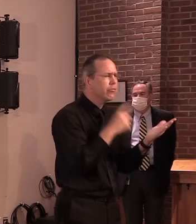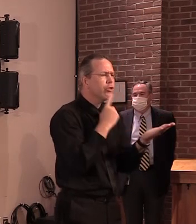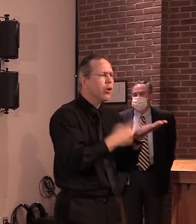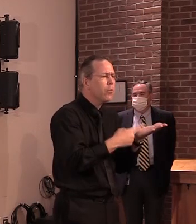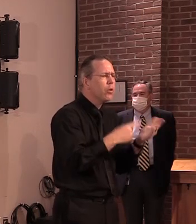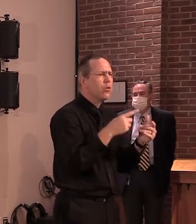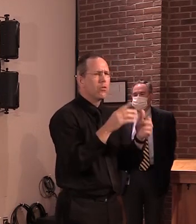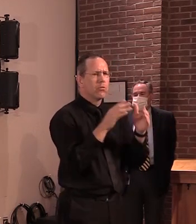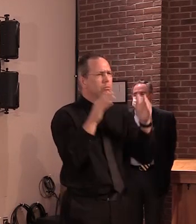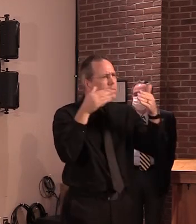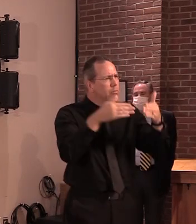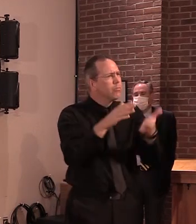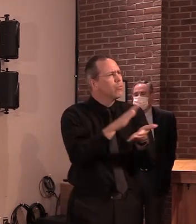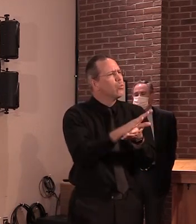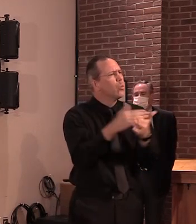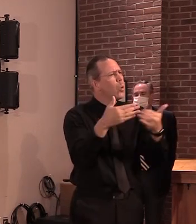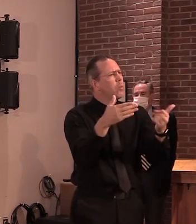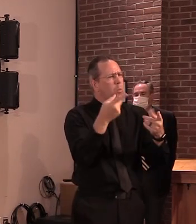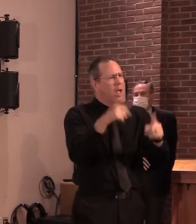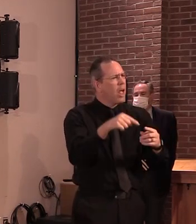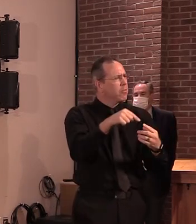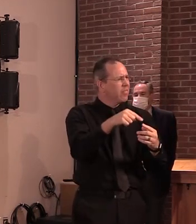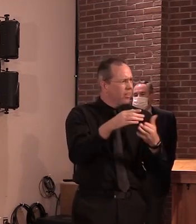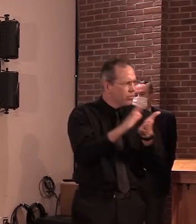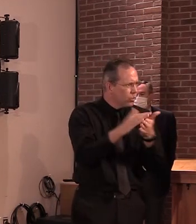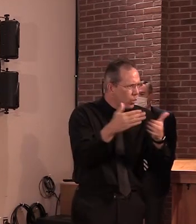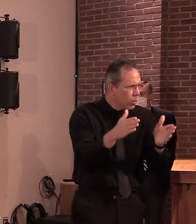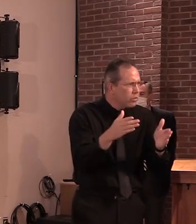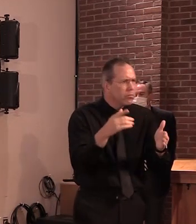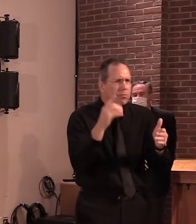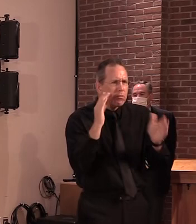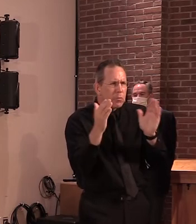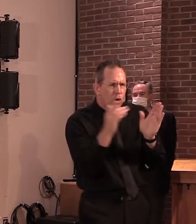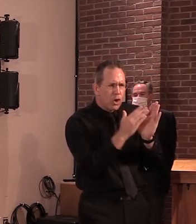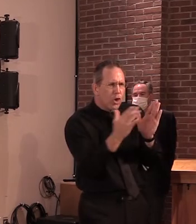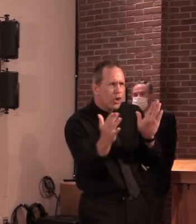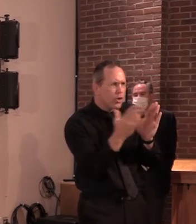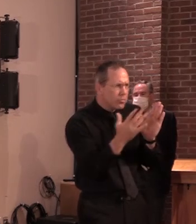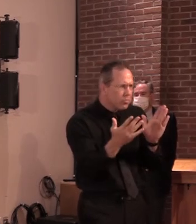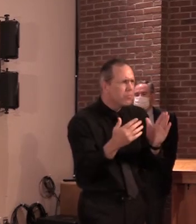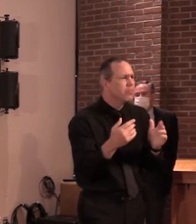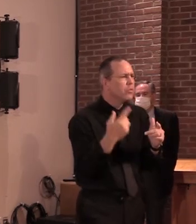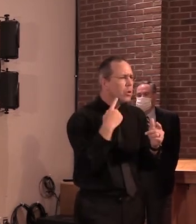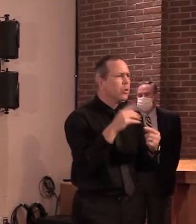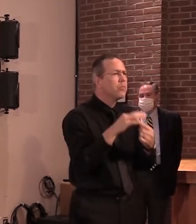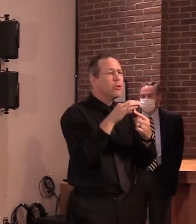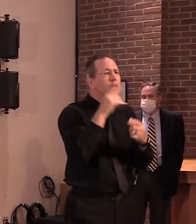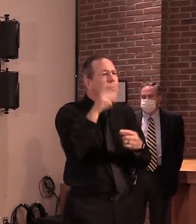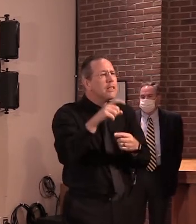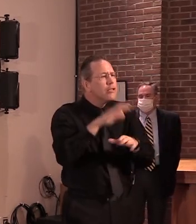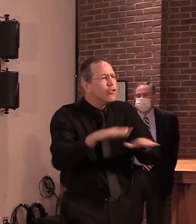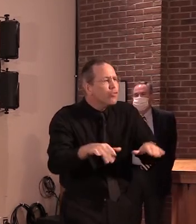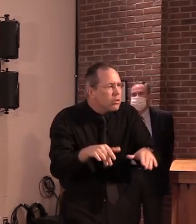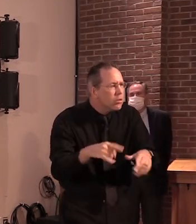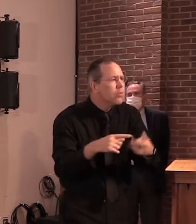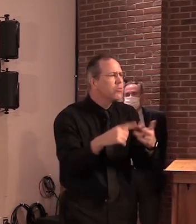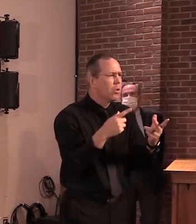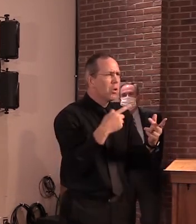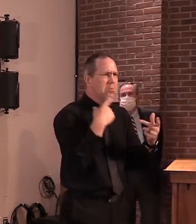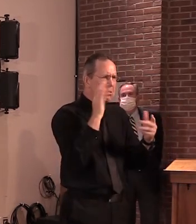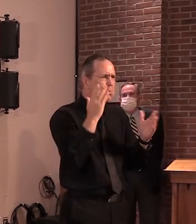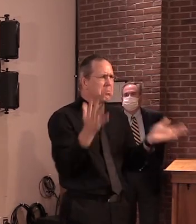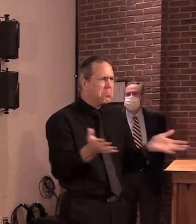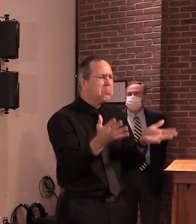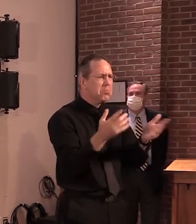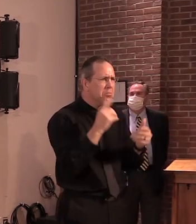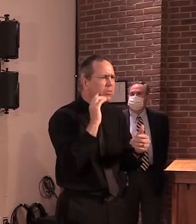for students with special needs. And I stand by my statement of 1 week ago. In Vermont, this is